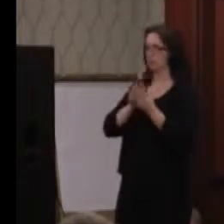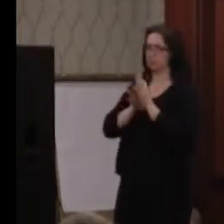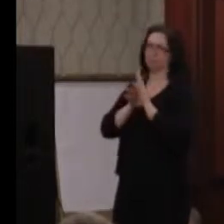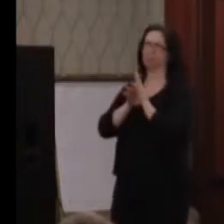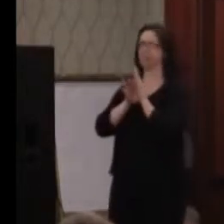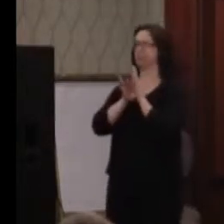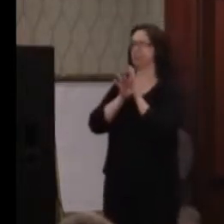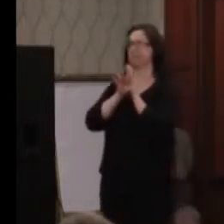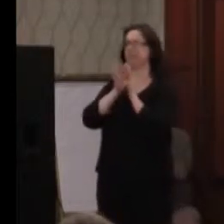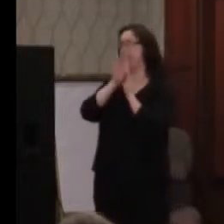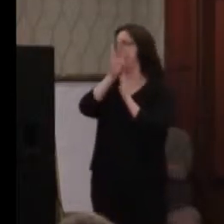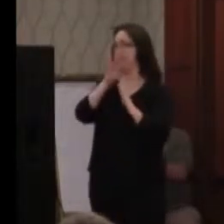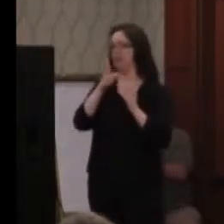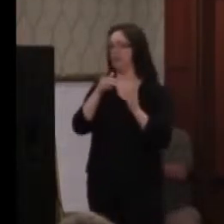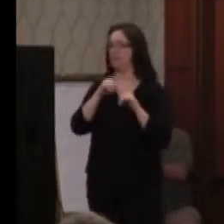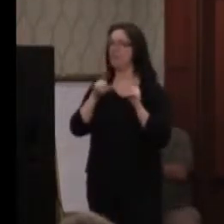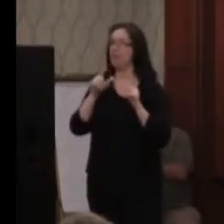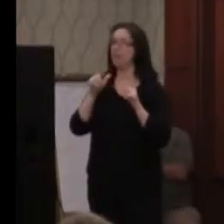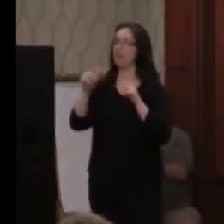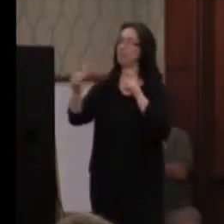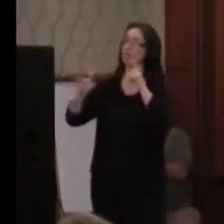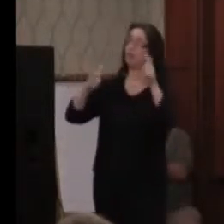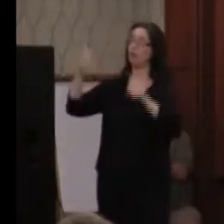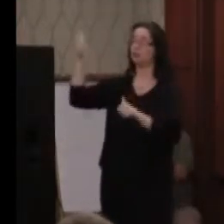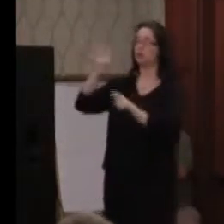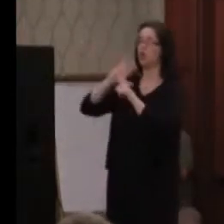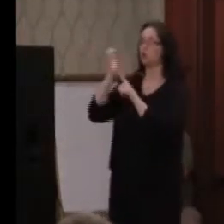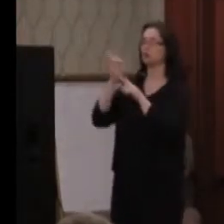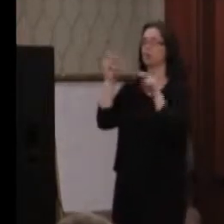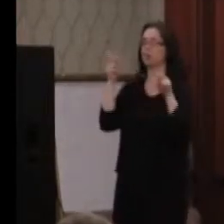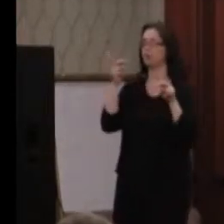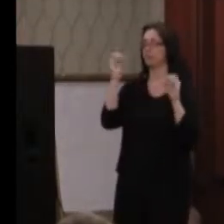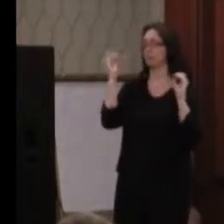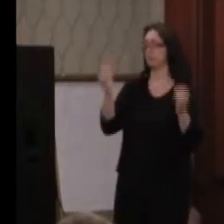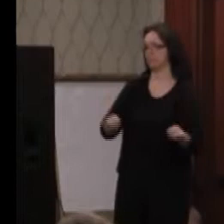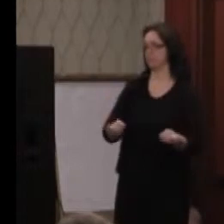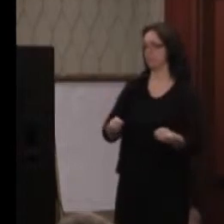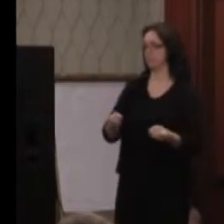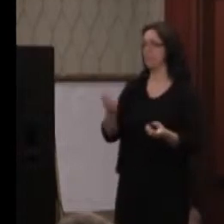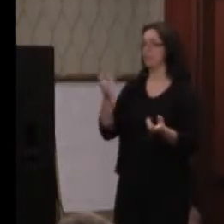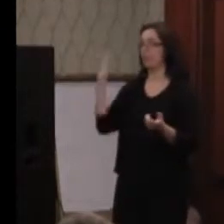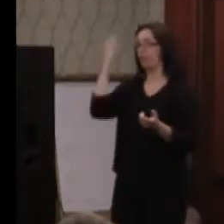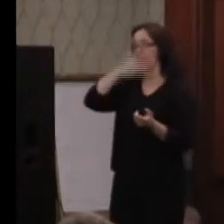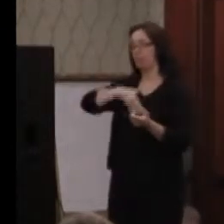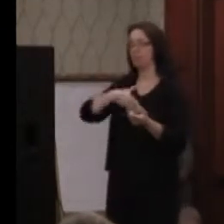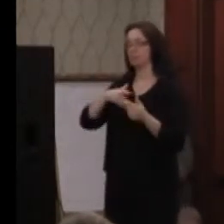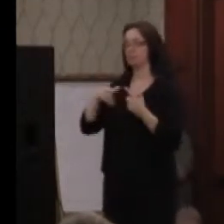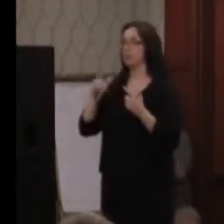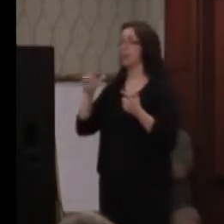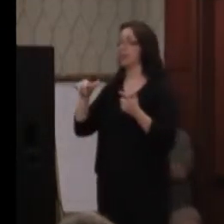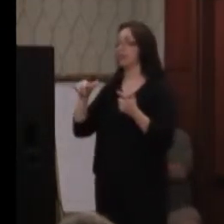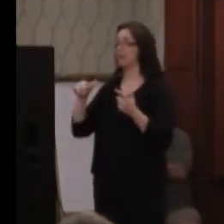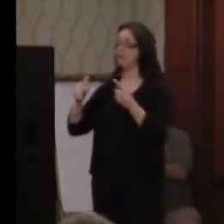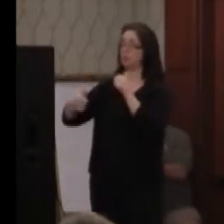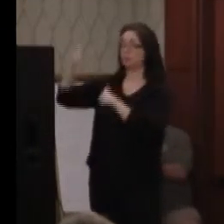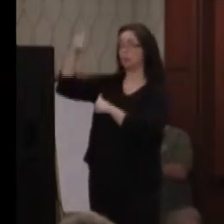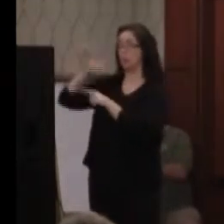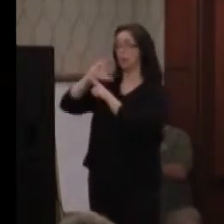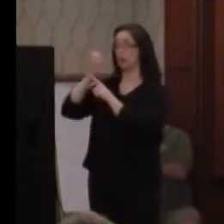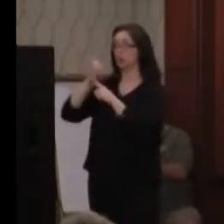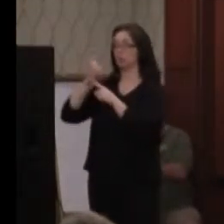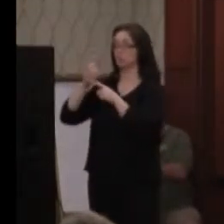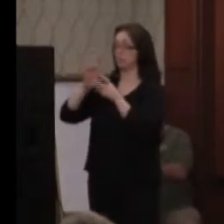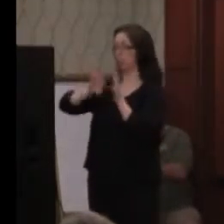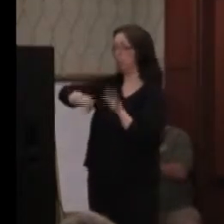It just wasn't seen by the larger culture. So while we were being maligned by the dominant culture, we were